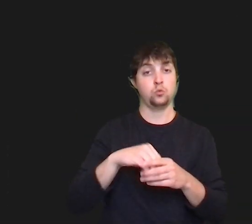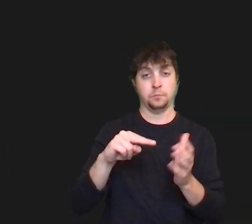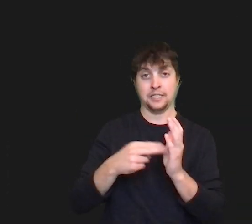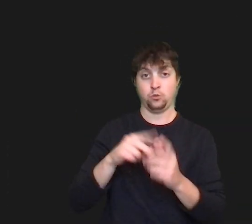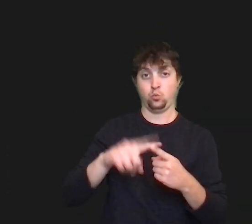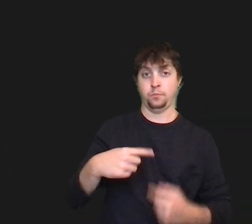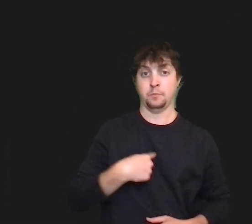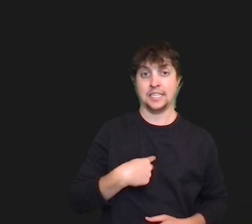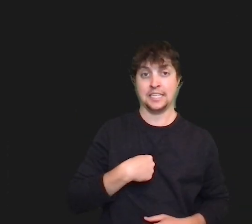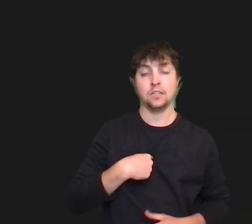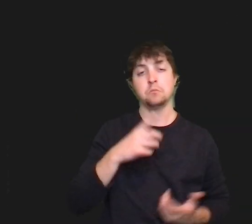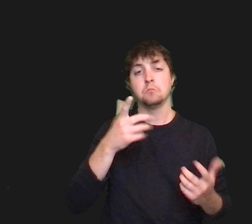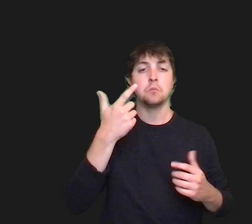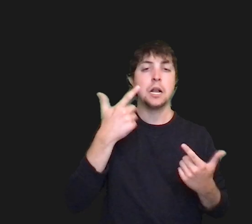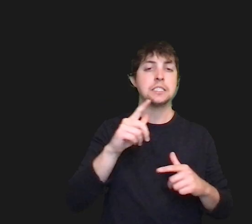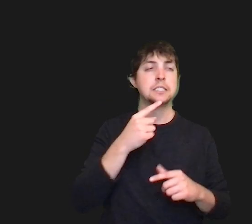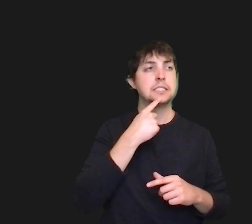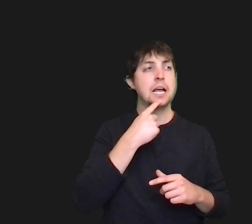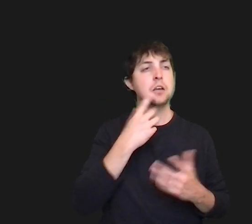means to me is like